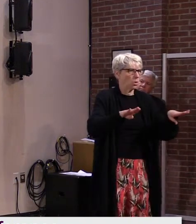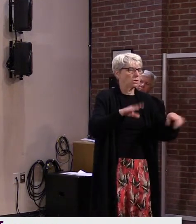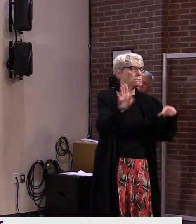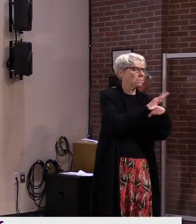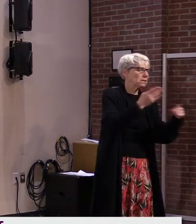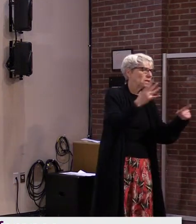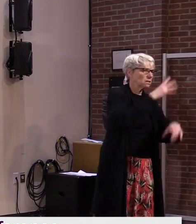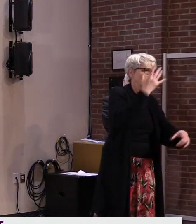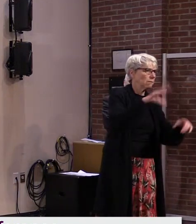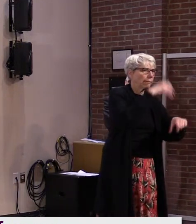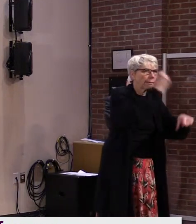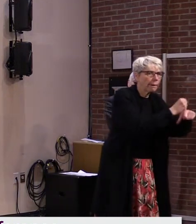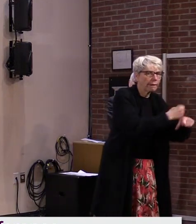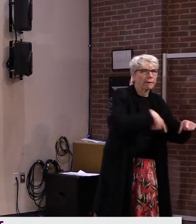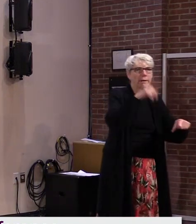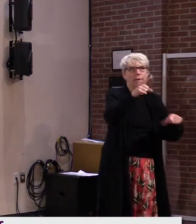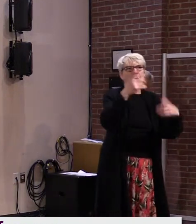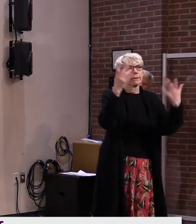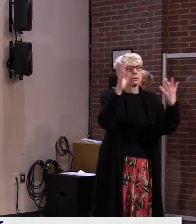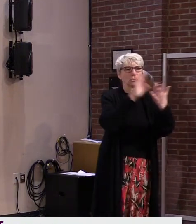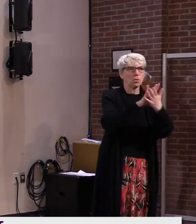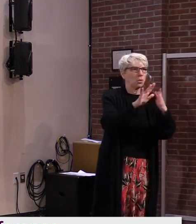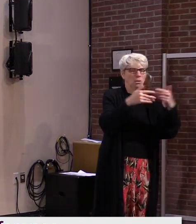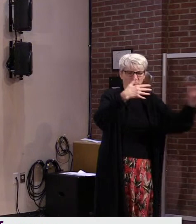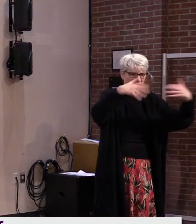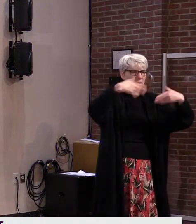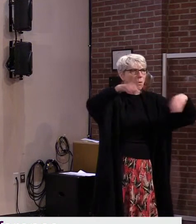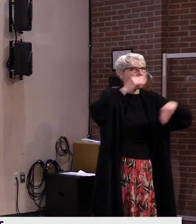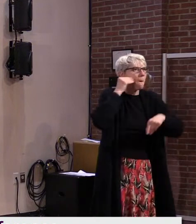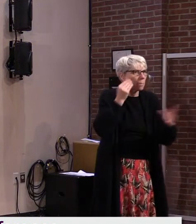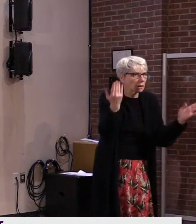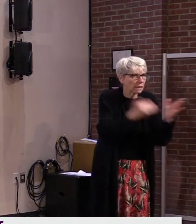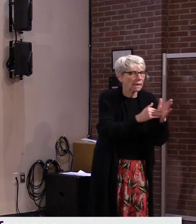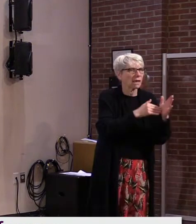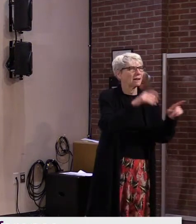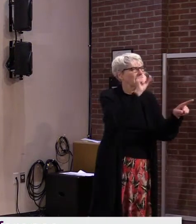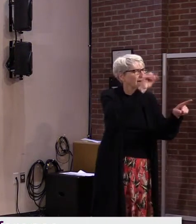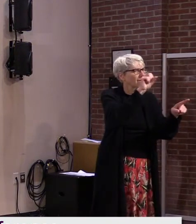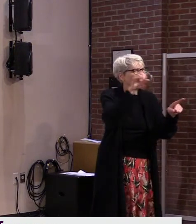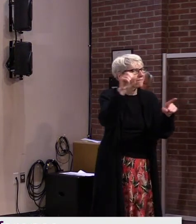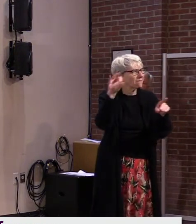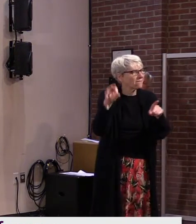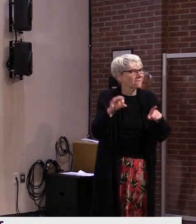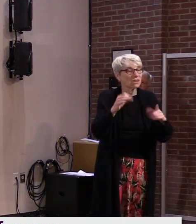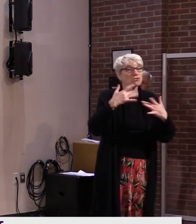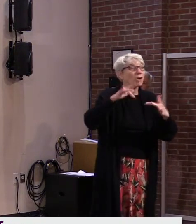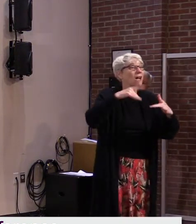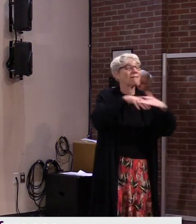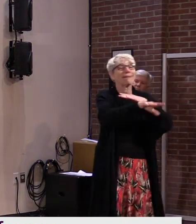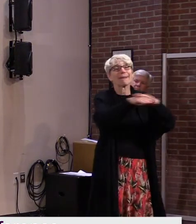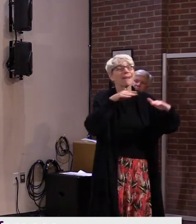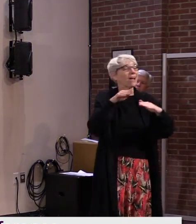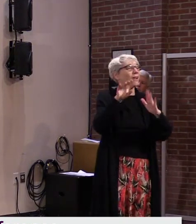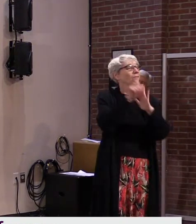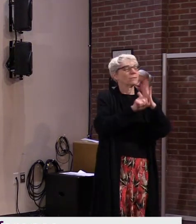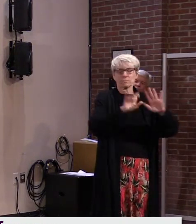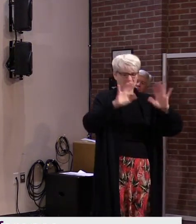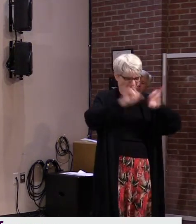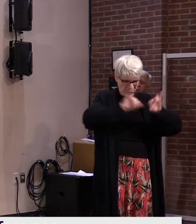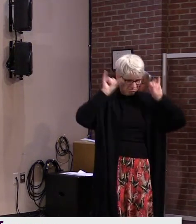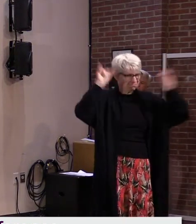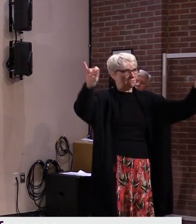business, we're going to this sector, we're going to stop travel, we're going to take all